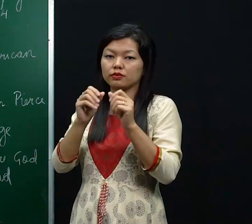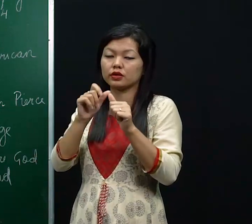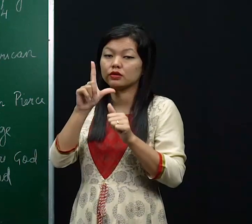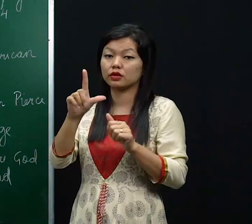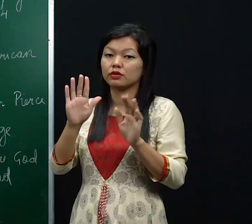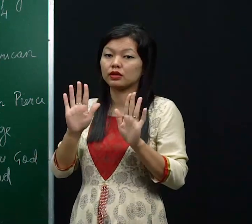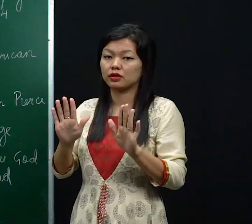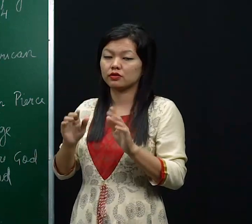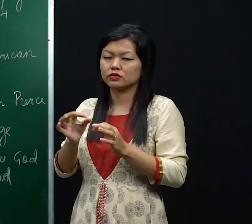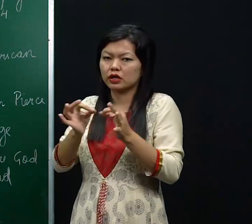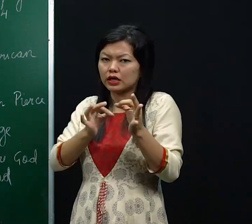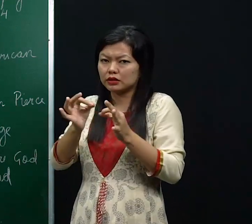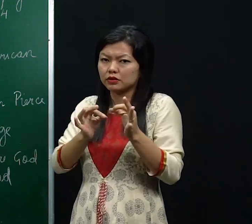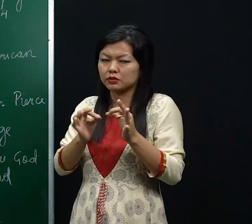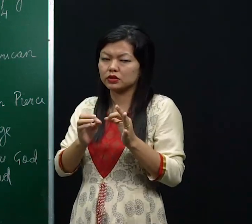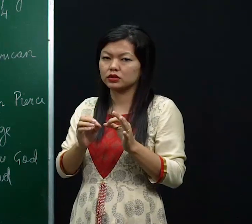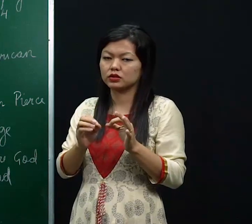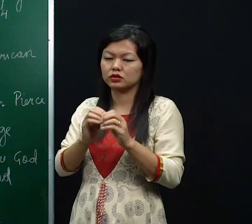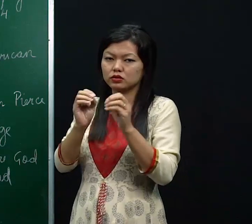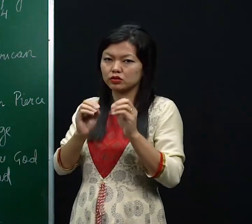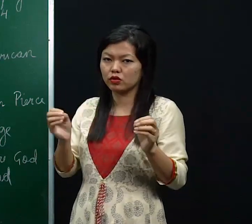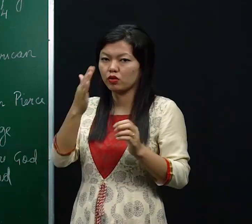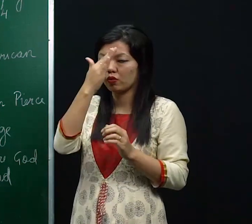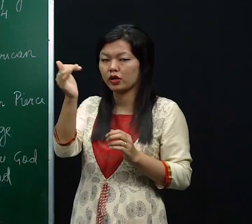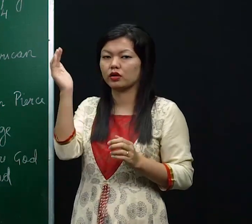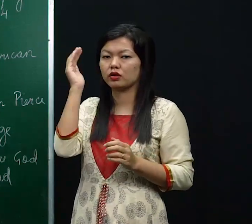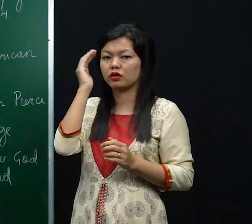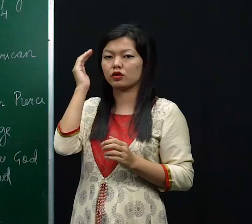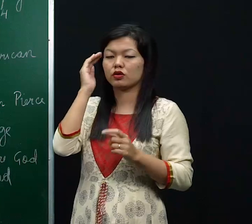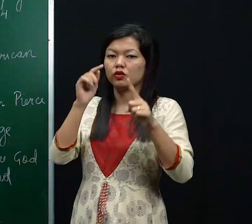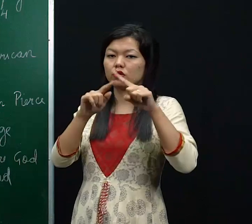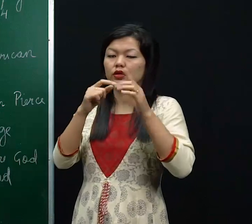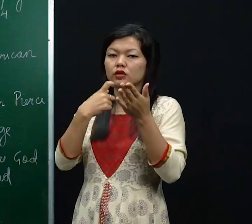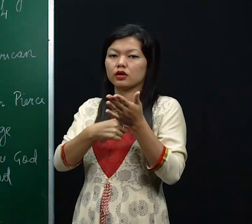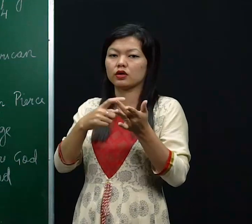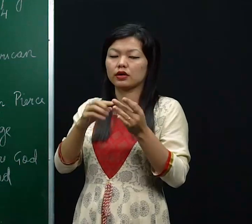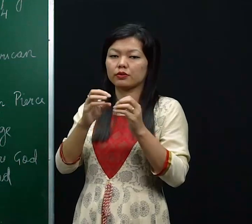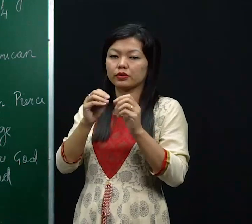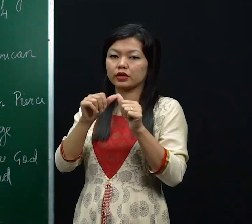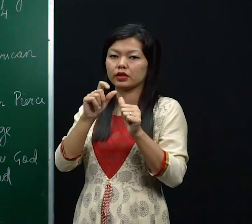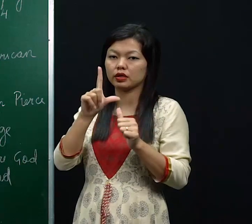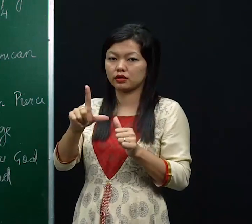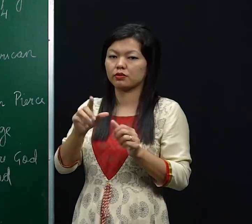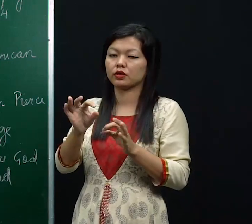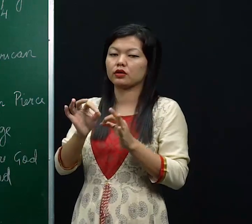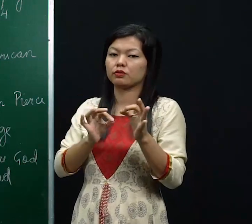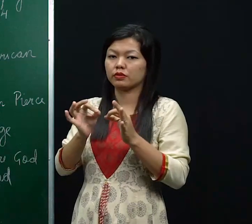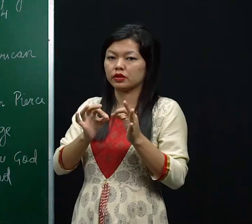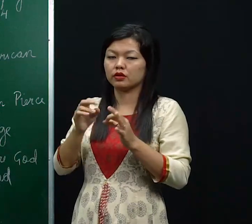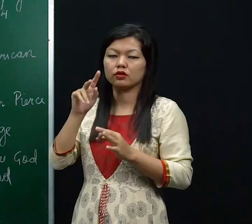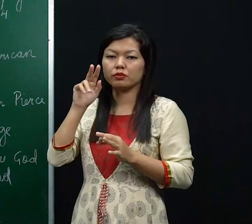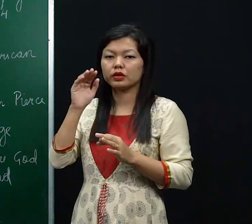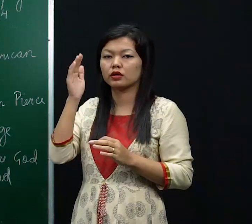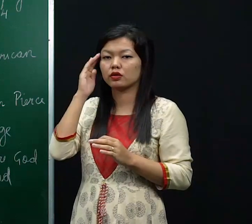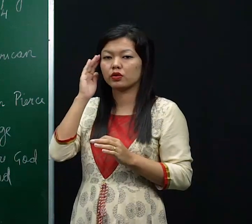people wrote a letter, and that letter was about buying the land. The